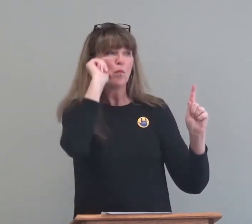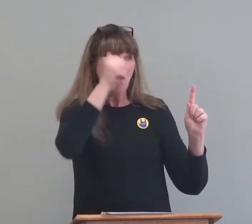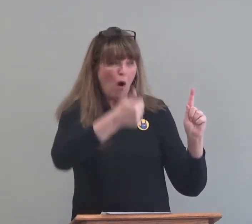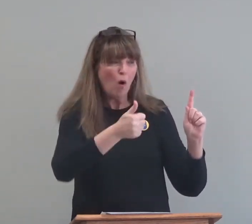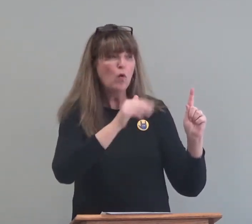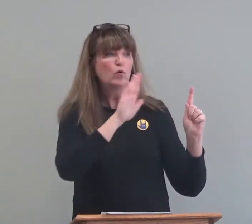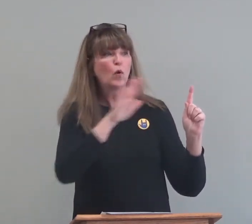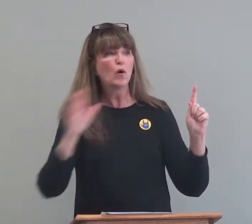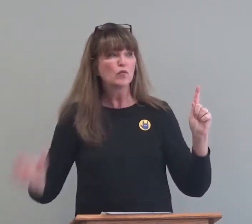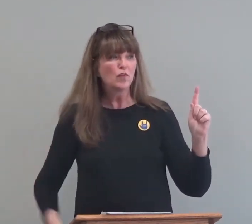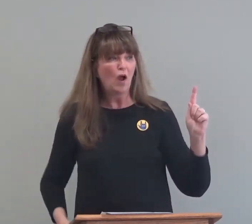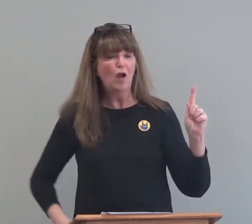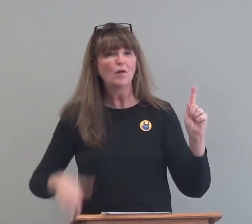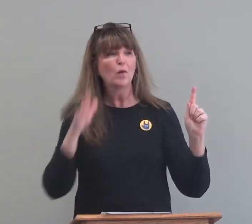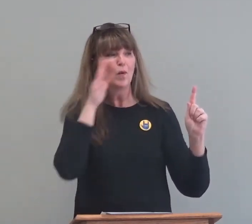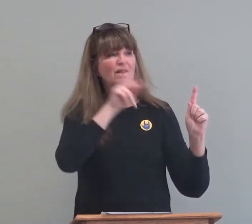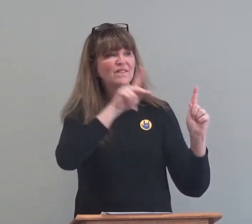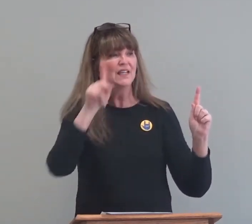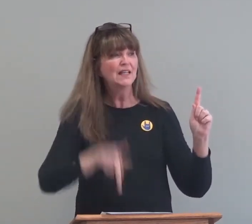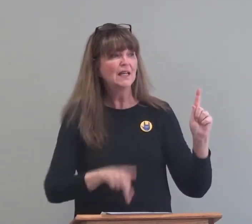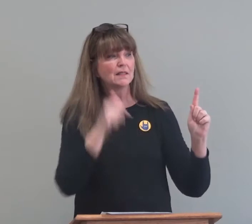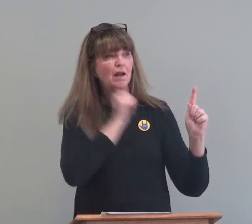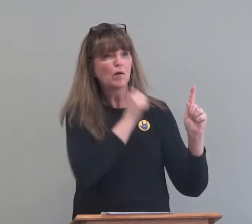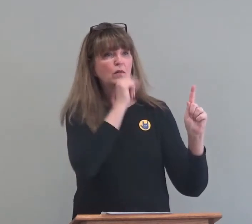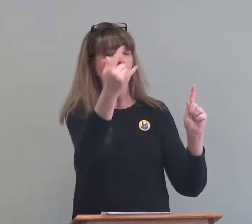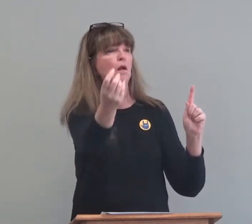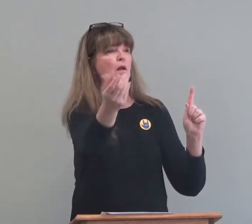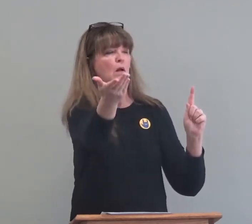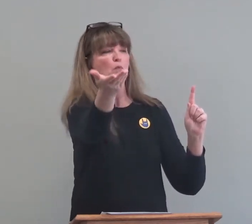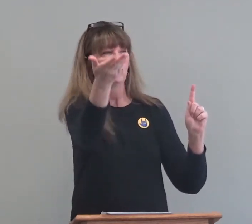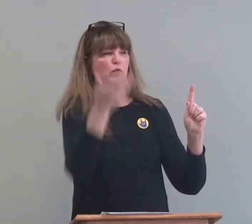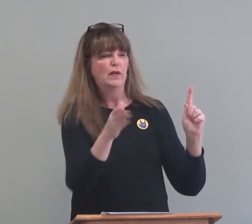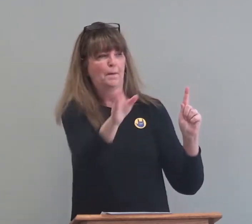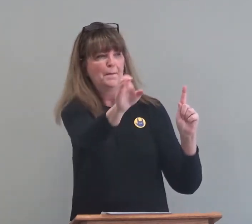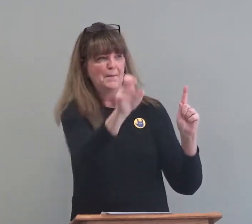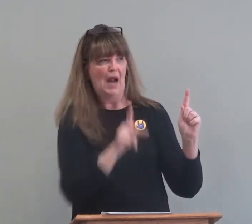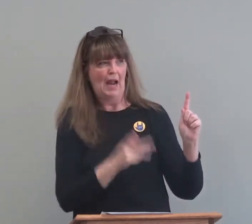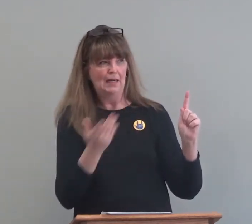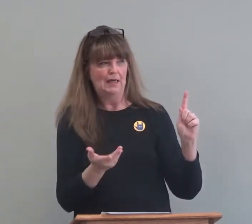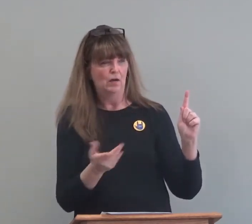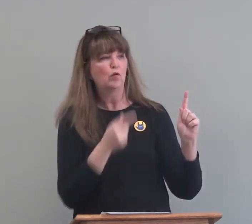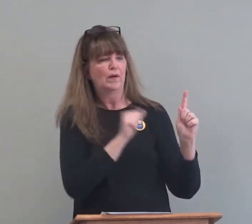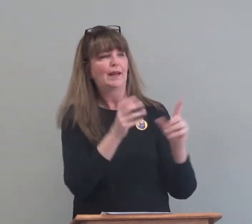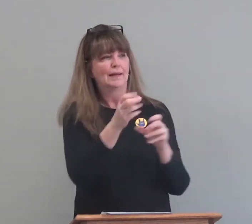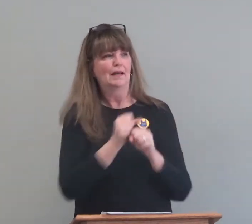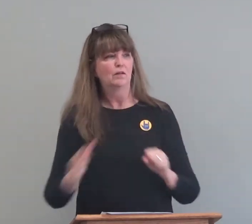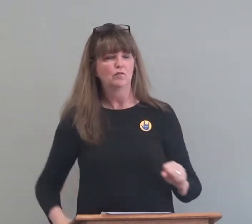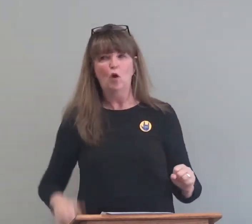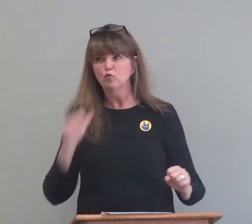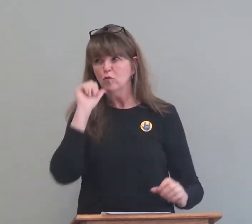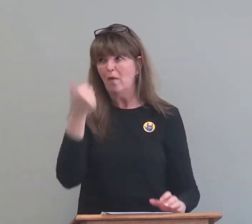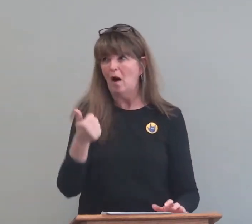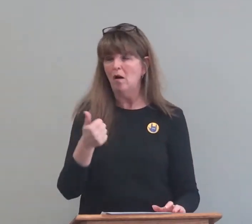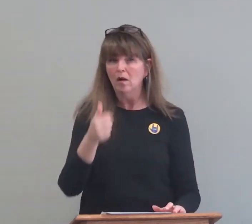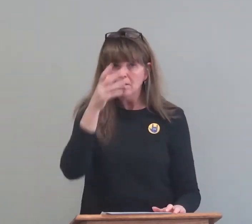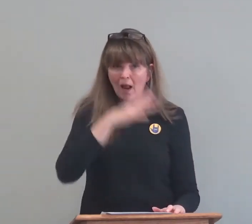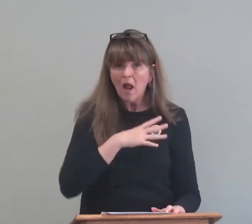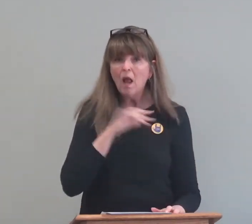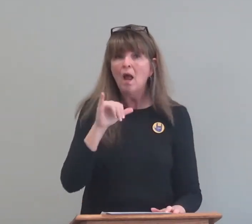So if you come back tomorrow, your dog will be here. Phoenix will bring it back by tomorrow. Then you can come get the dog